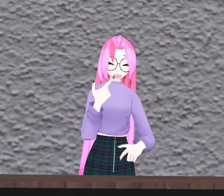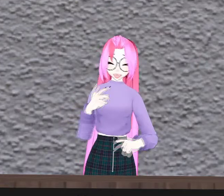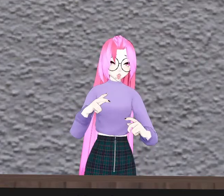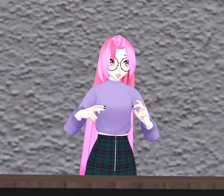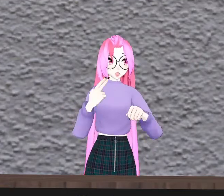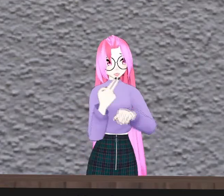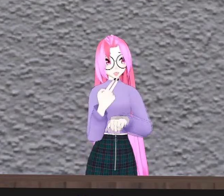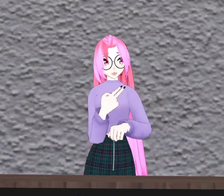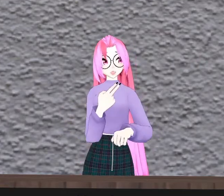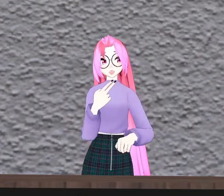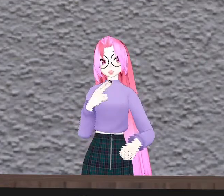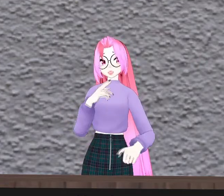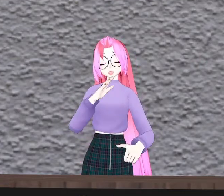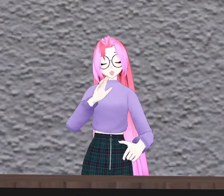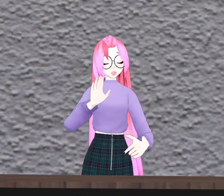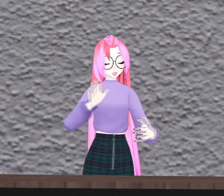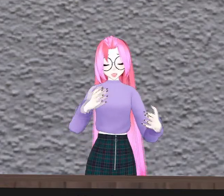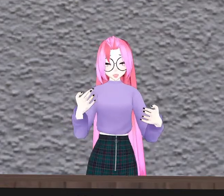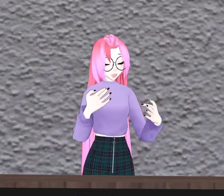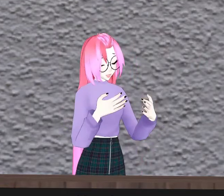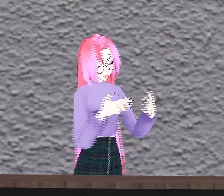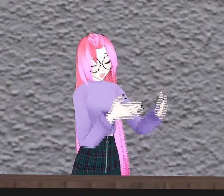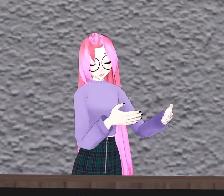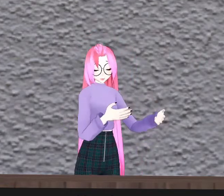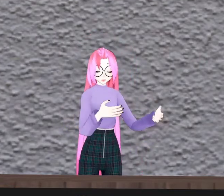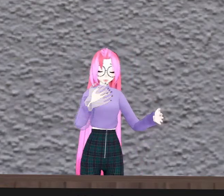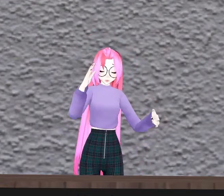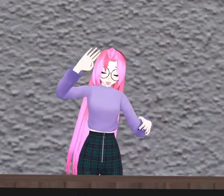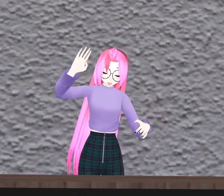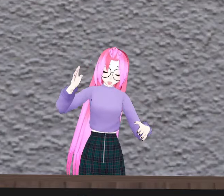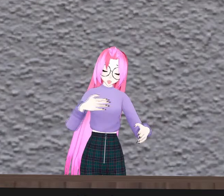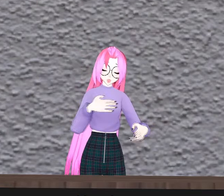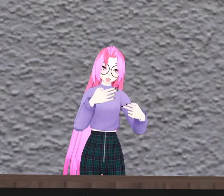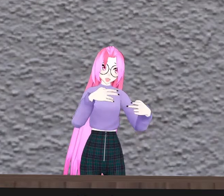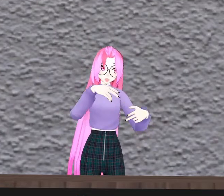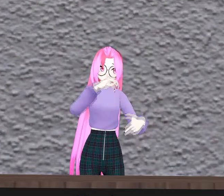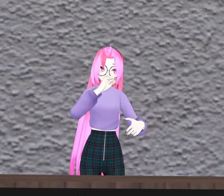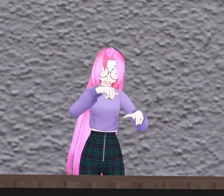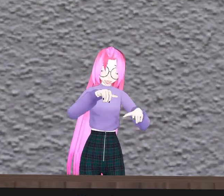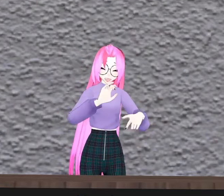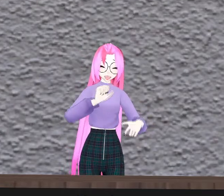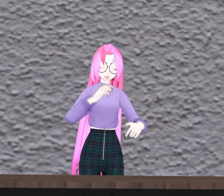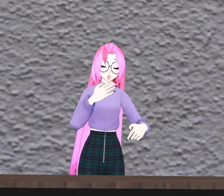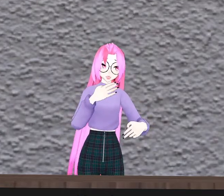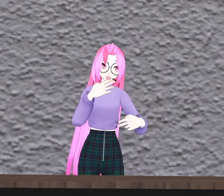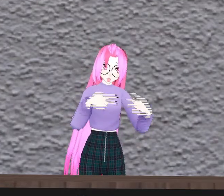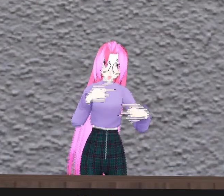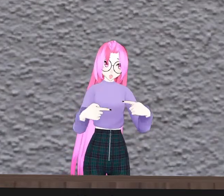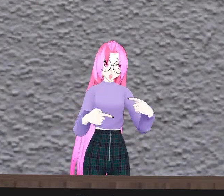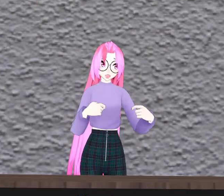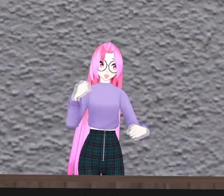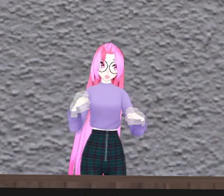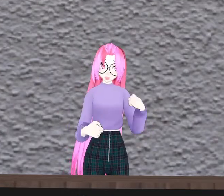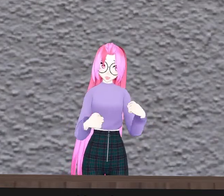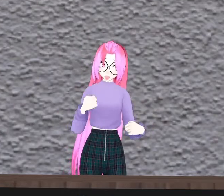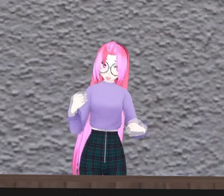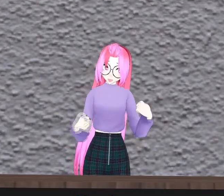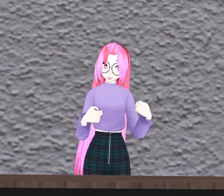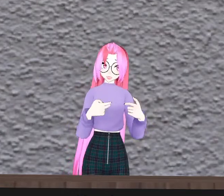people would use that. And so if you're introducing and say, oh, hello, my name is Omar, and my name sign is like this, and it